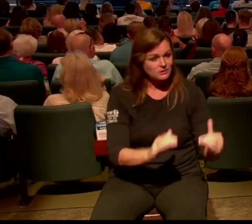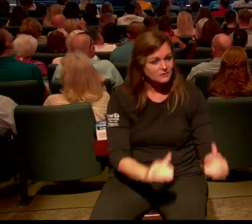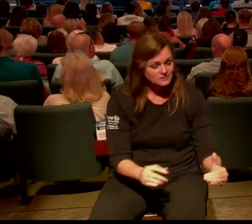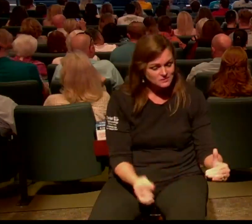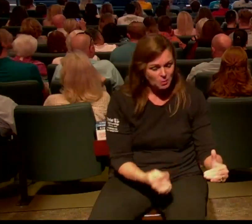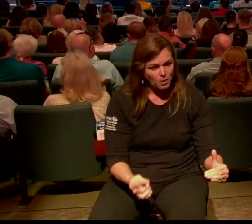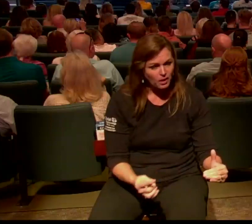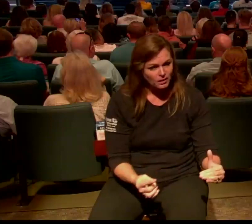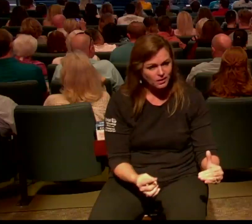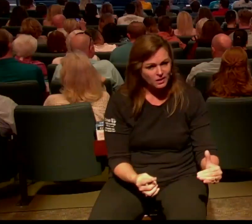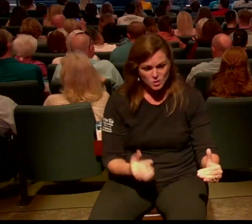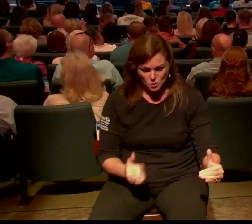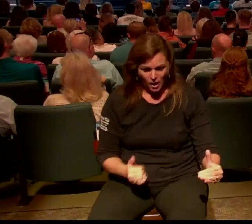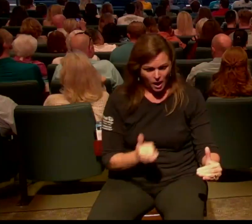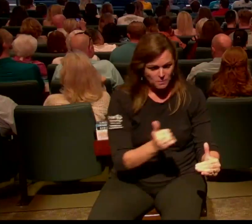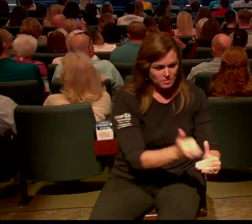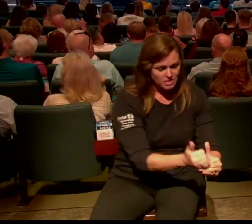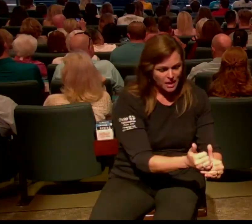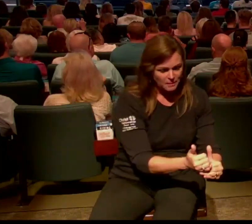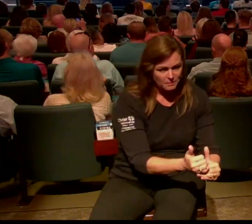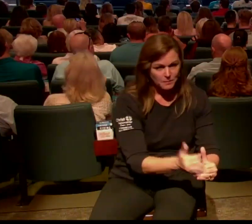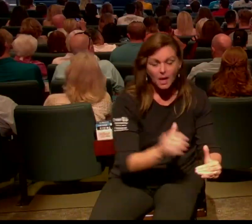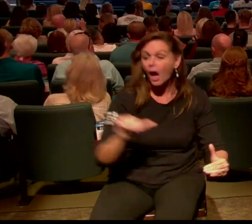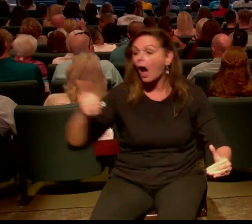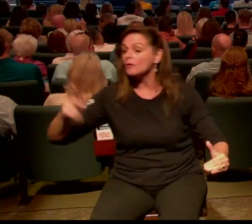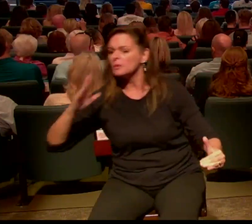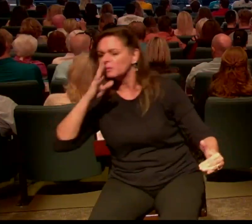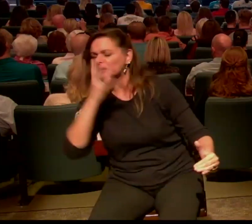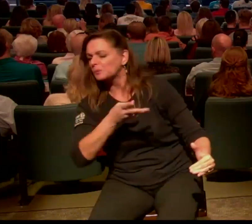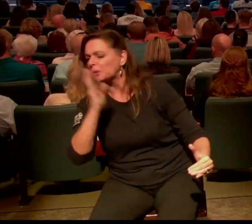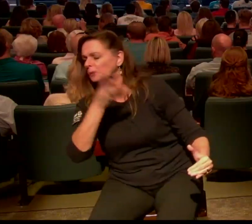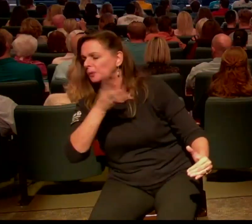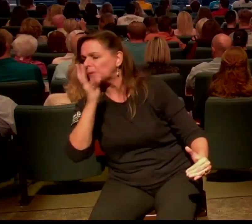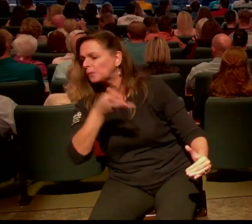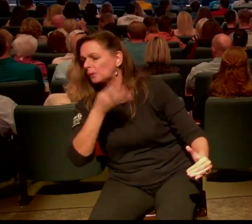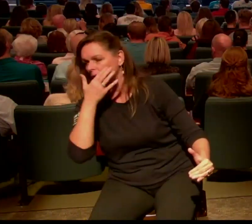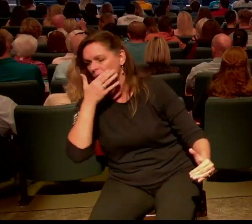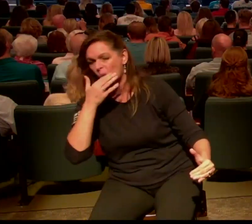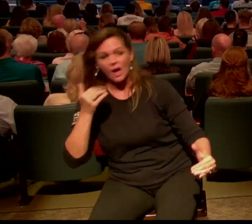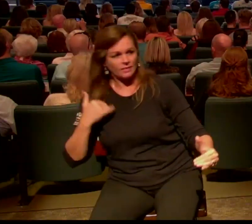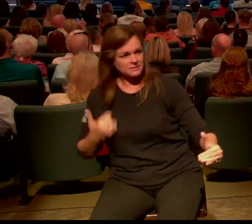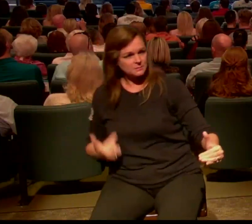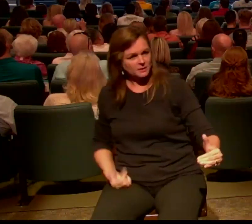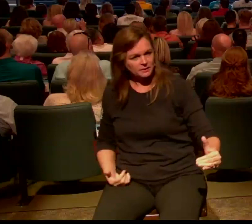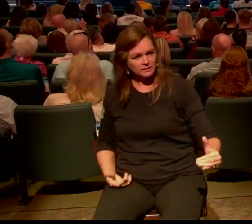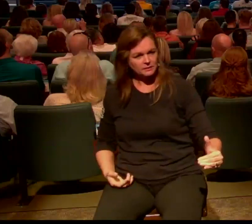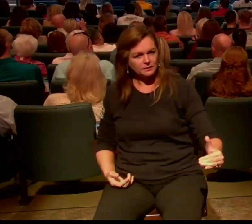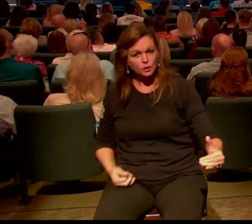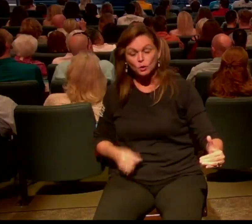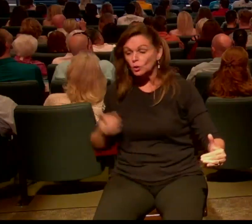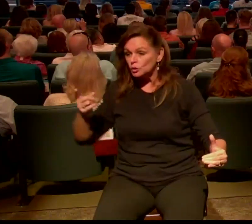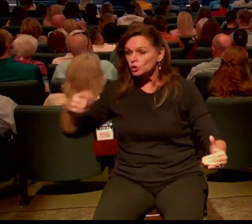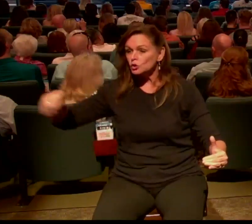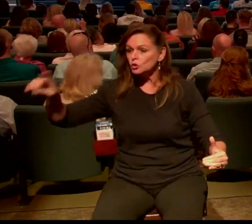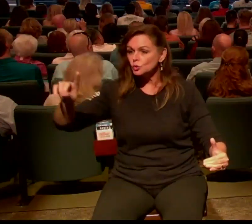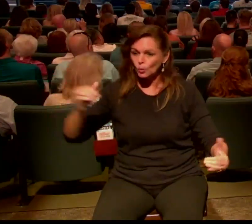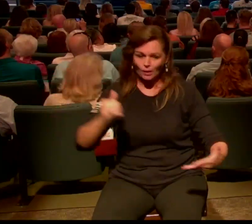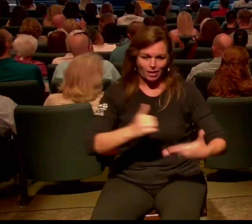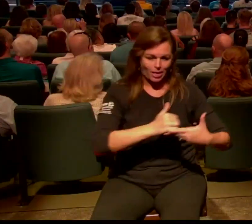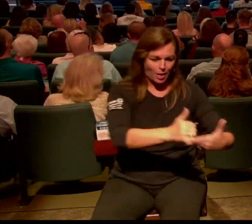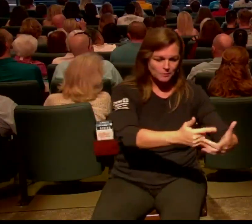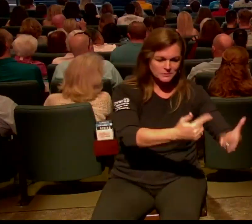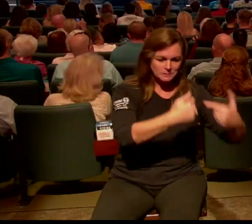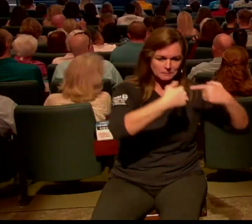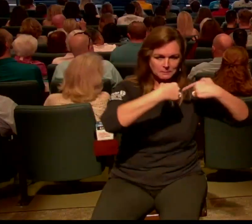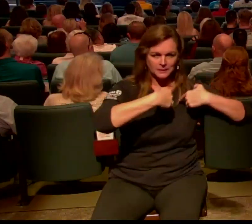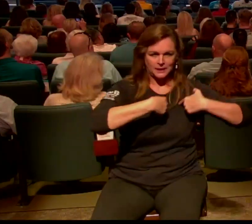to someone overlooked or ignored, that was me. You did it to